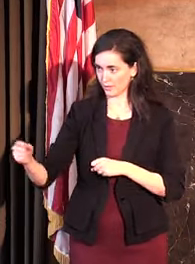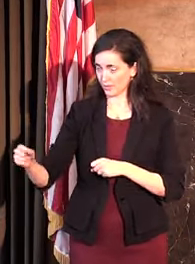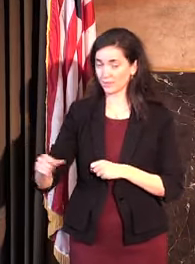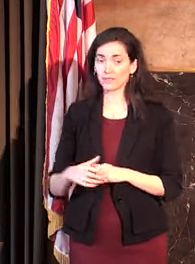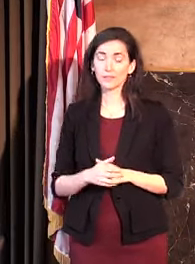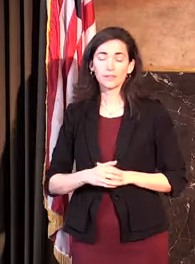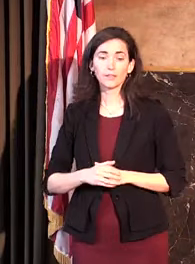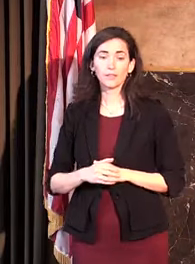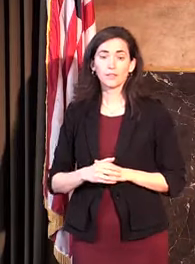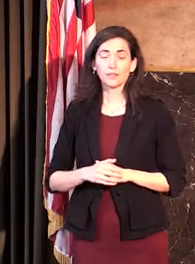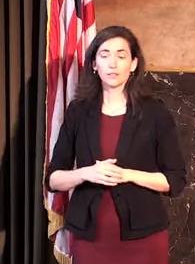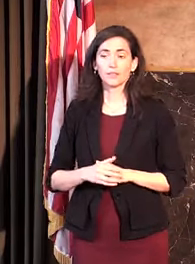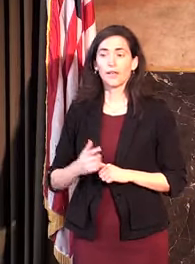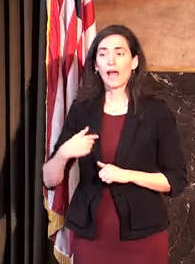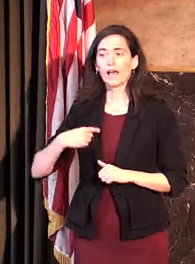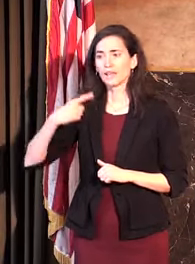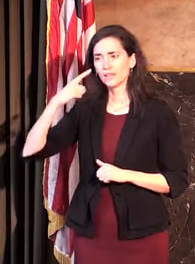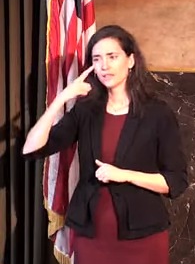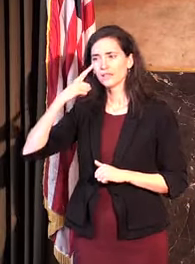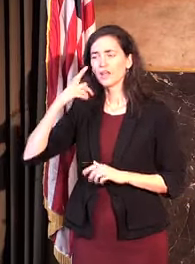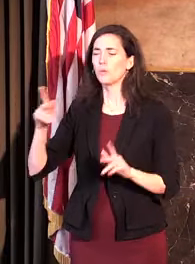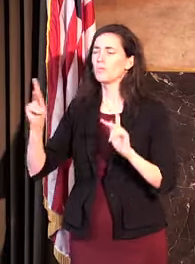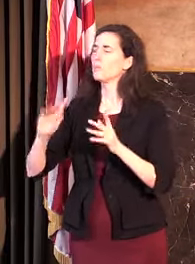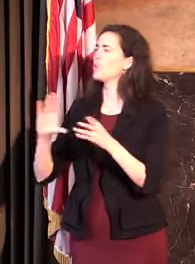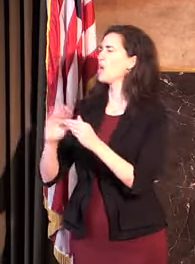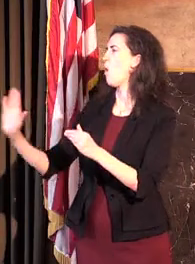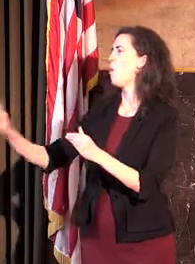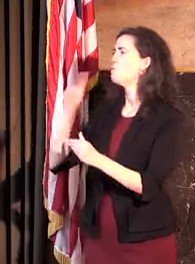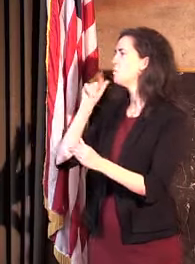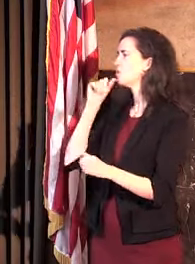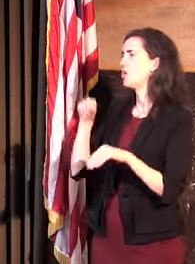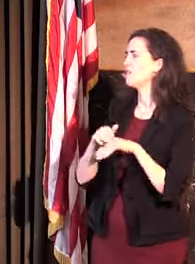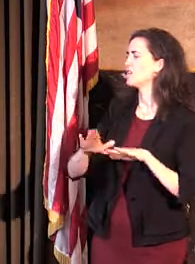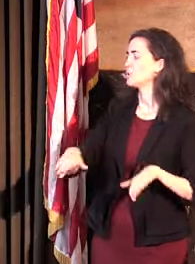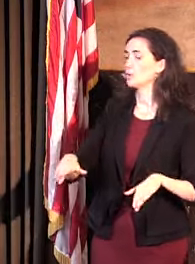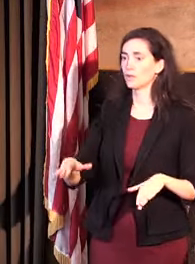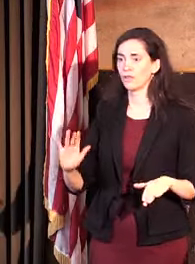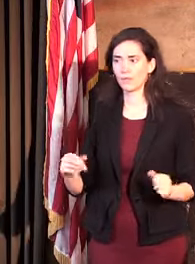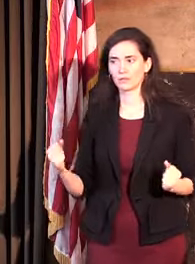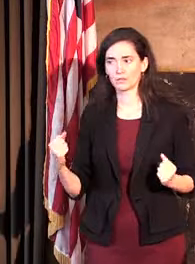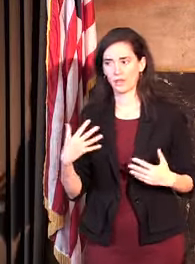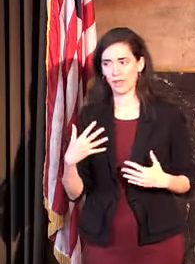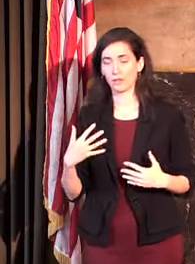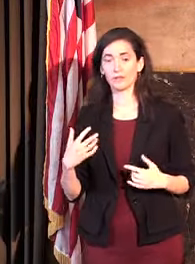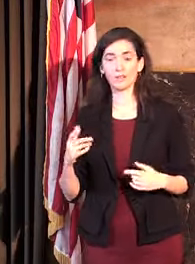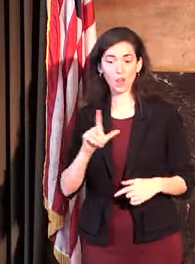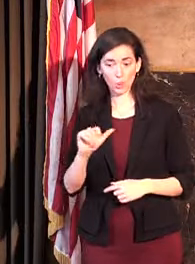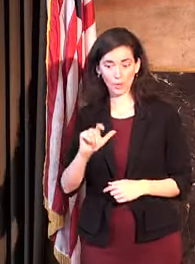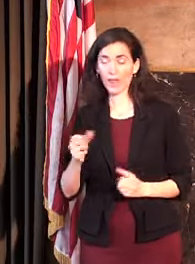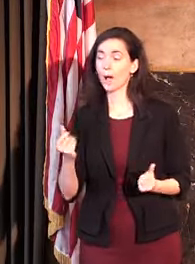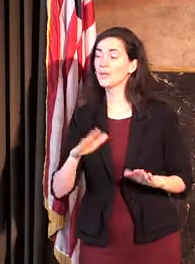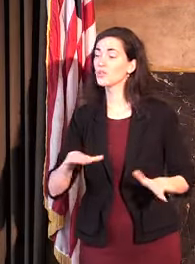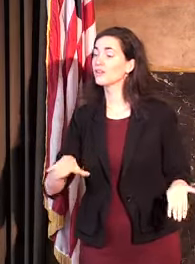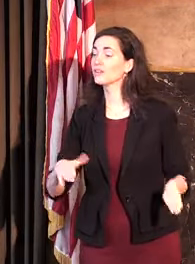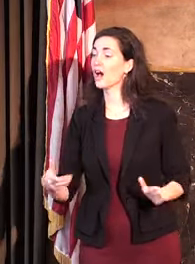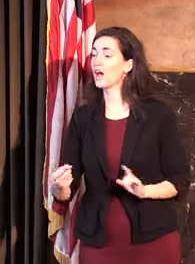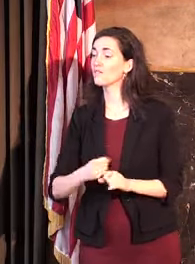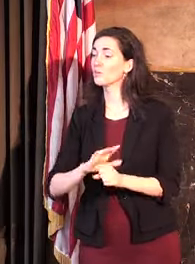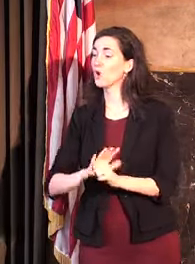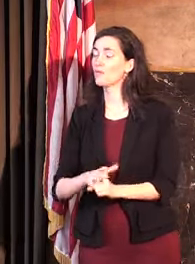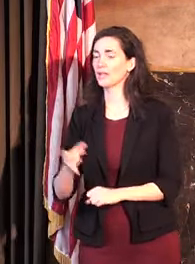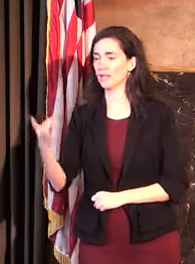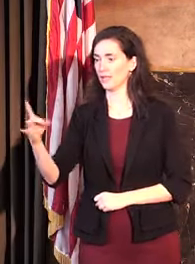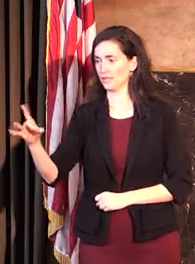scary, I think, when people minimize that. We've had 18 children die in Louisiana from